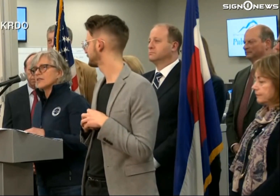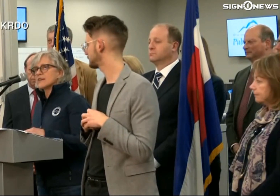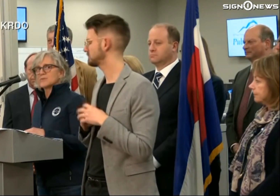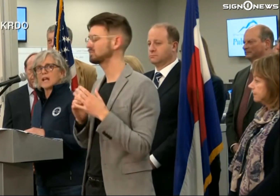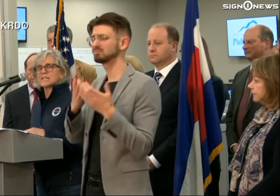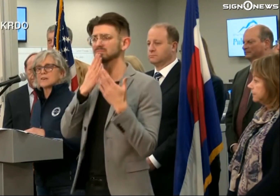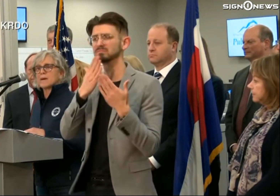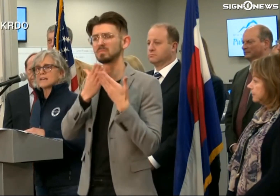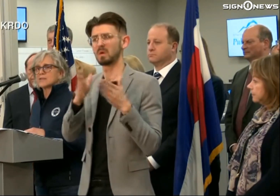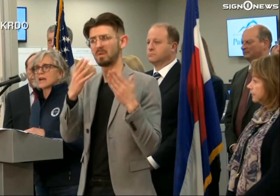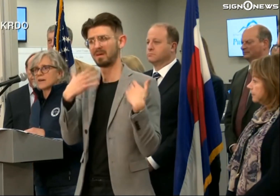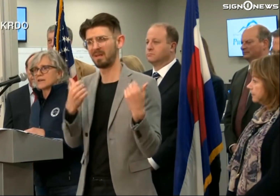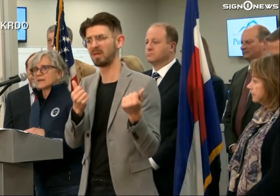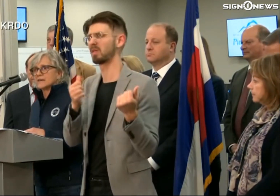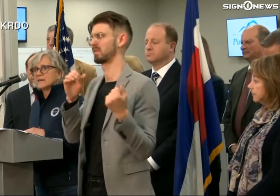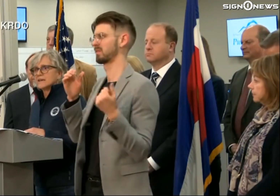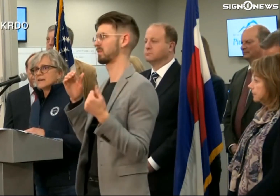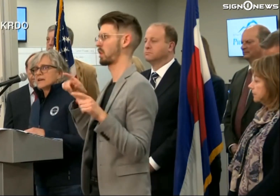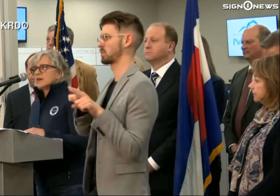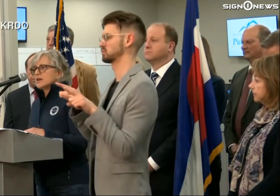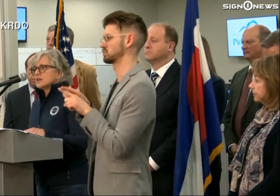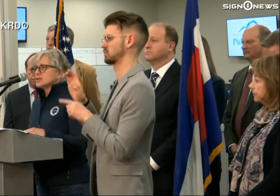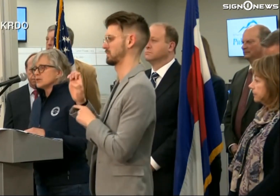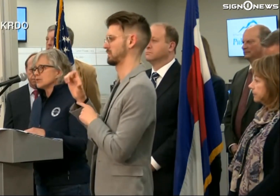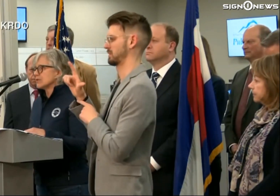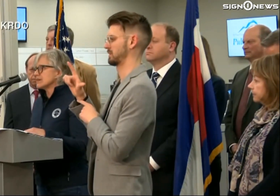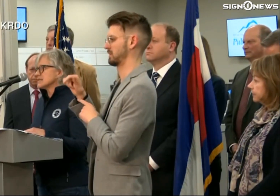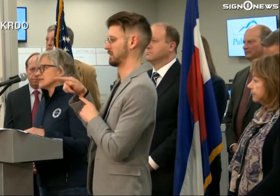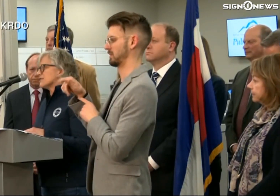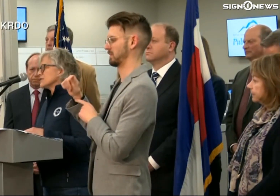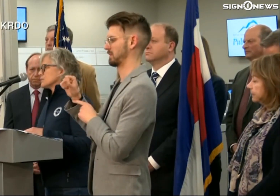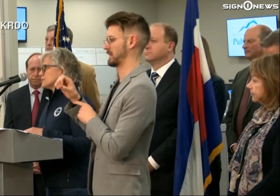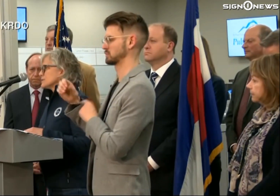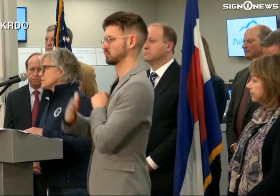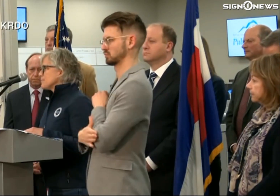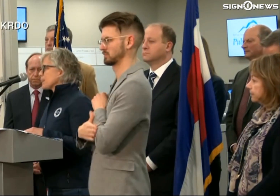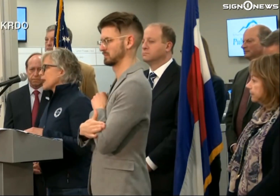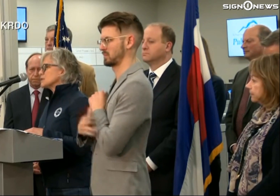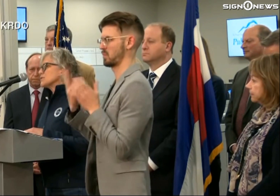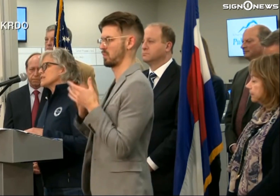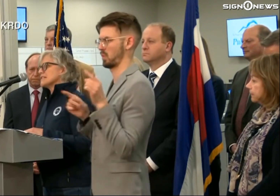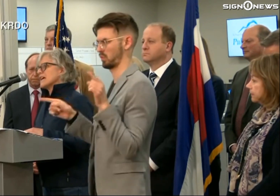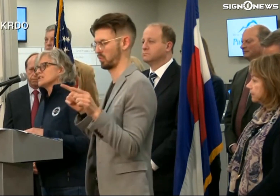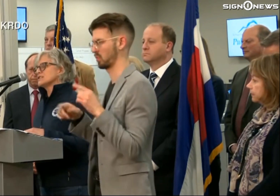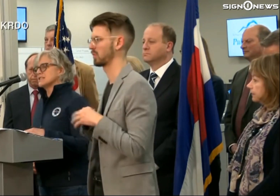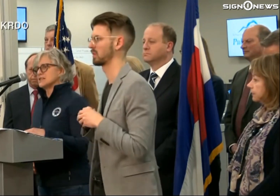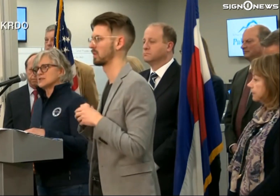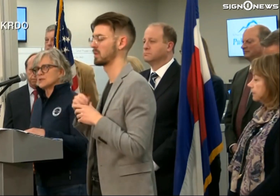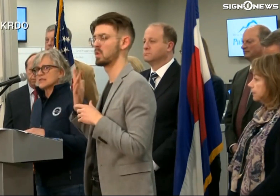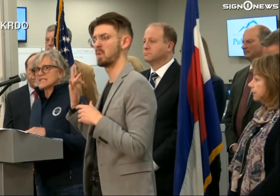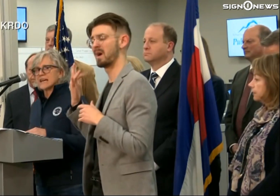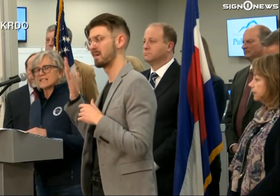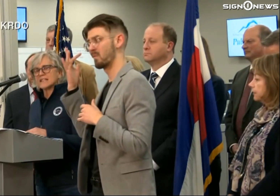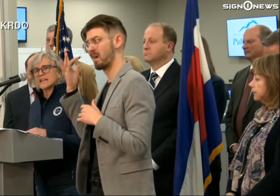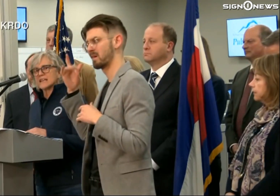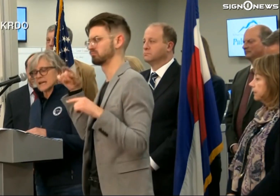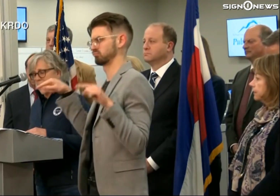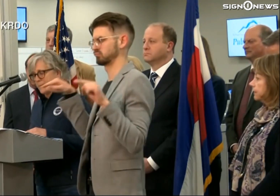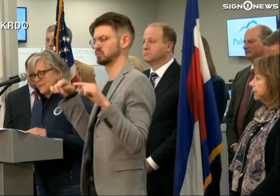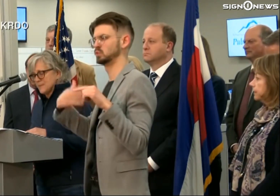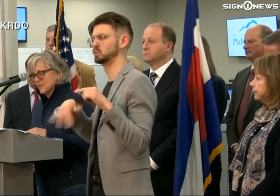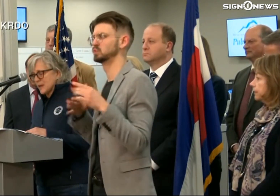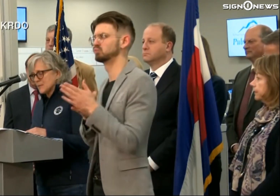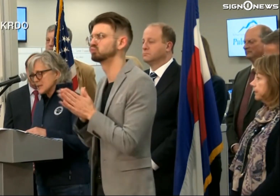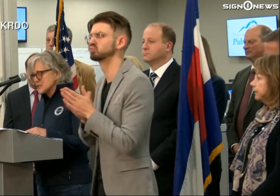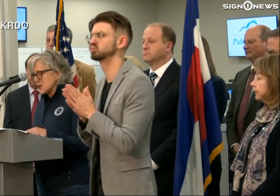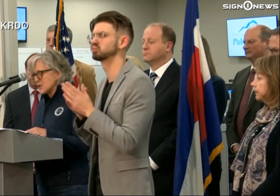Public Health as well as El Paso County to these individuals and to these agencies who are standing in the